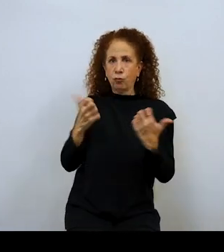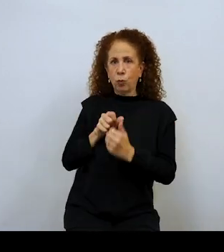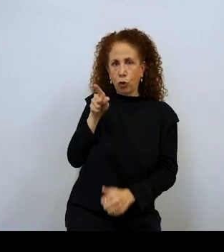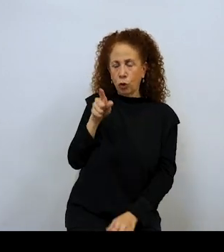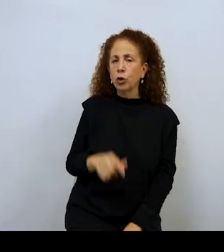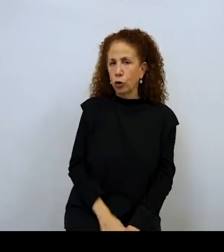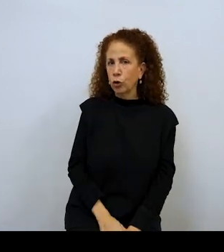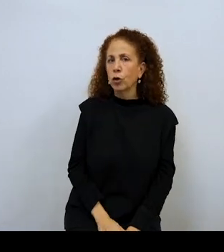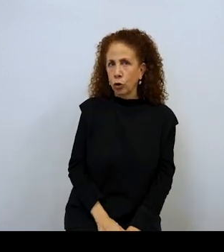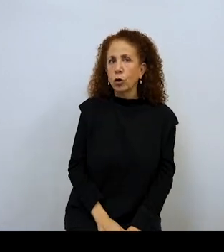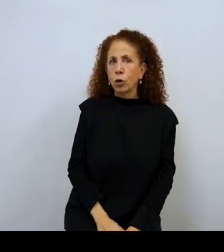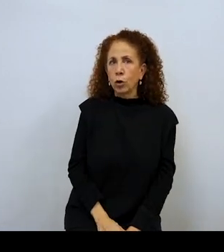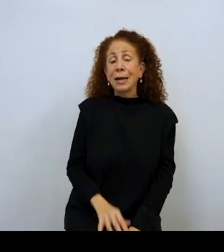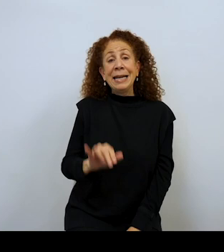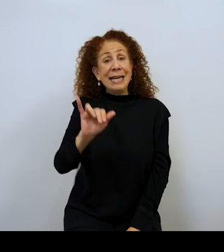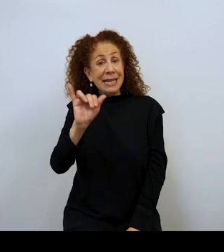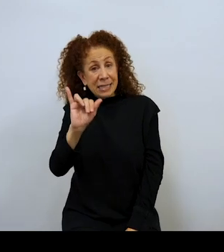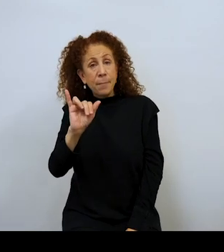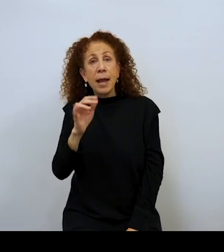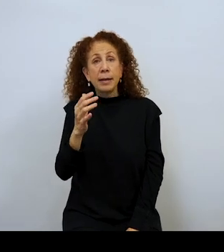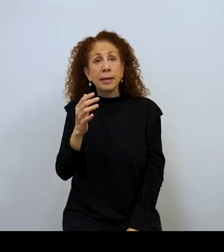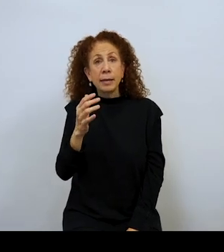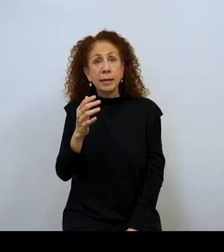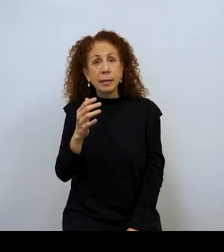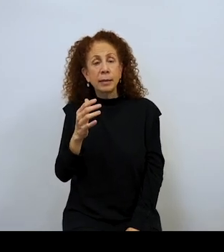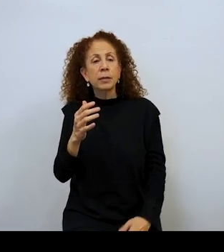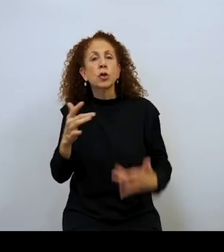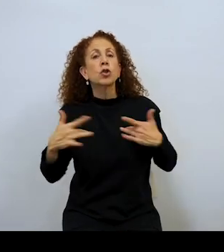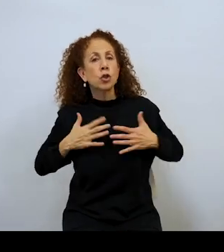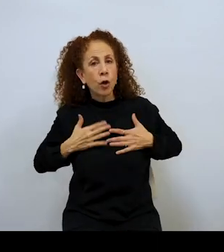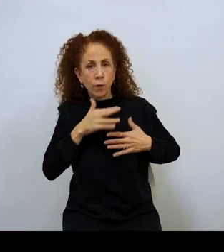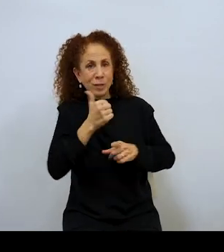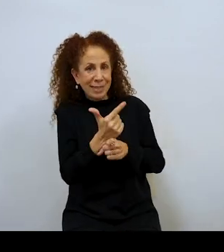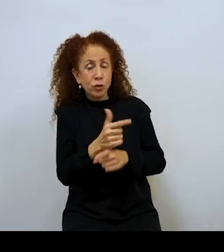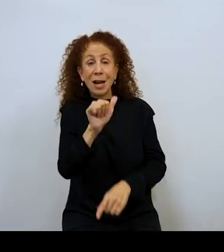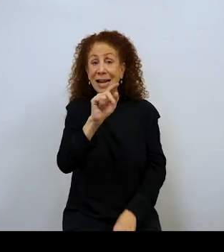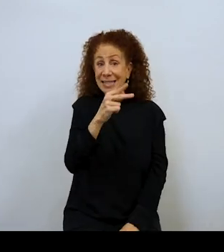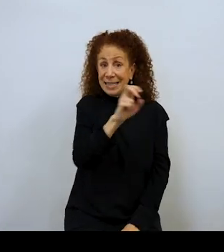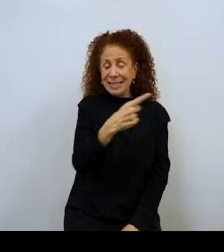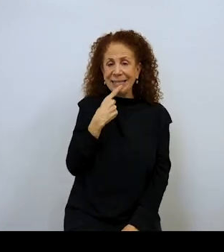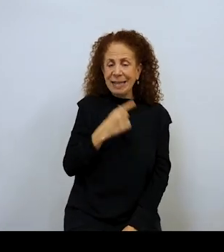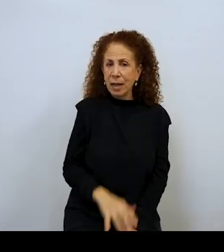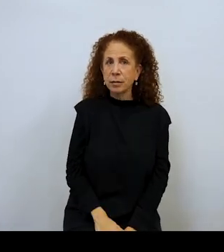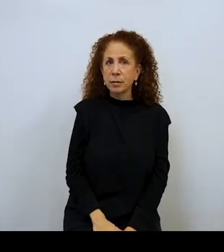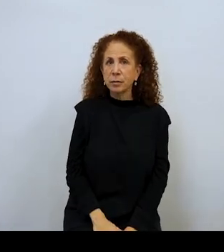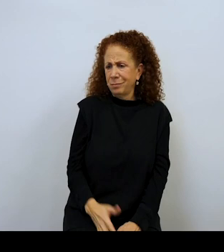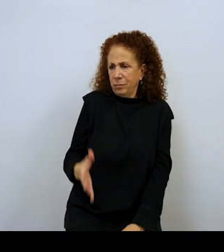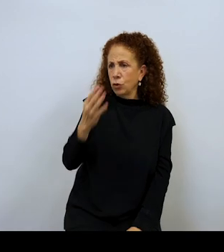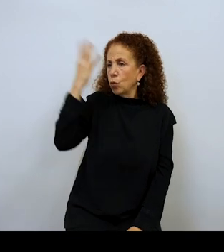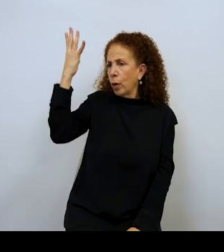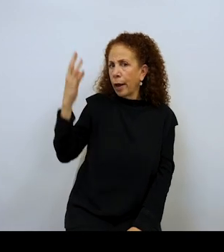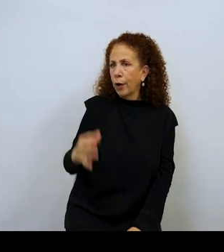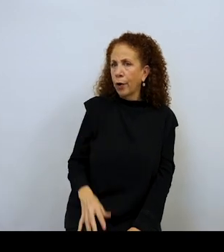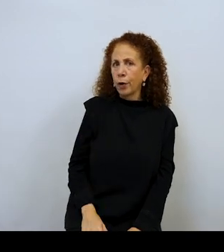her. And then Ismene sort of, you know, is sort of evincing concern for her sister, mm-hmm. and Antigone says, you know, what do you care,